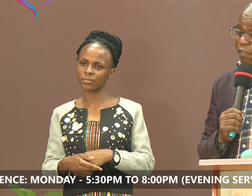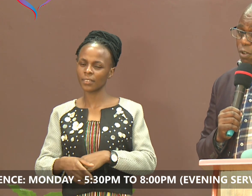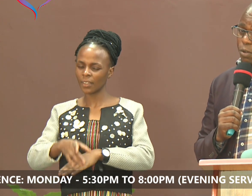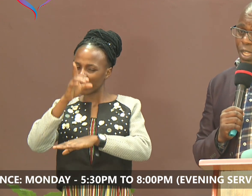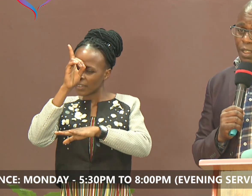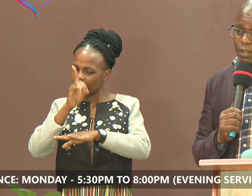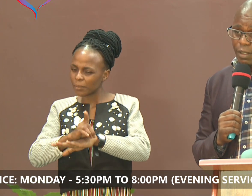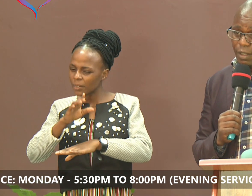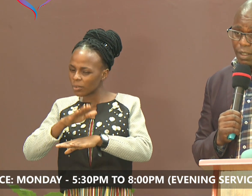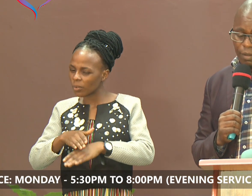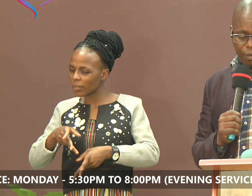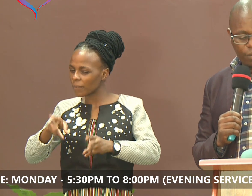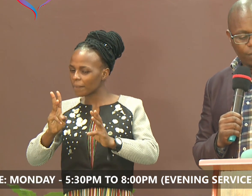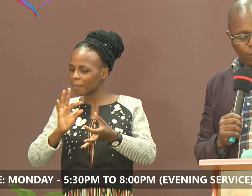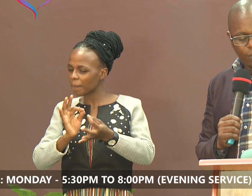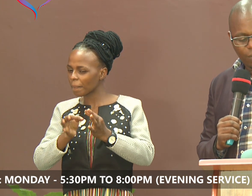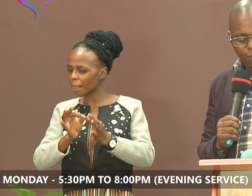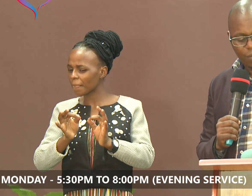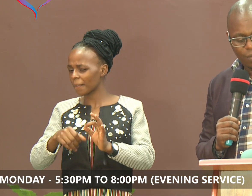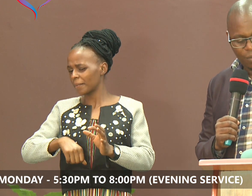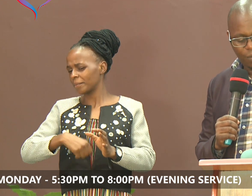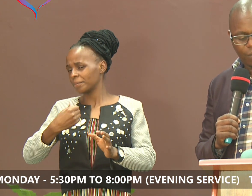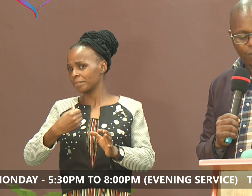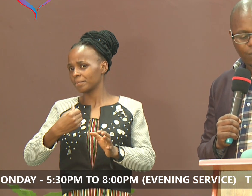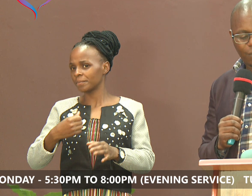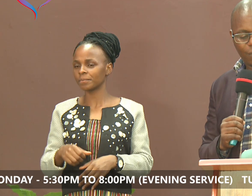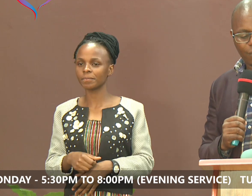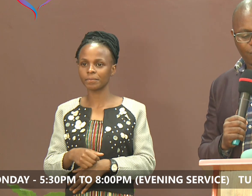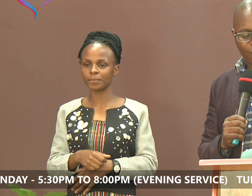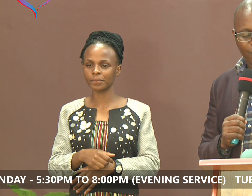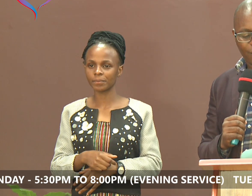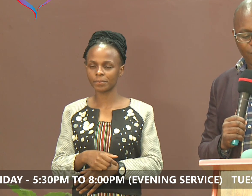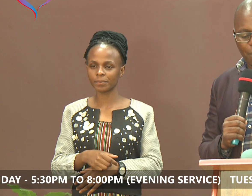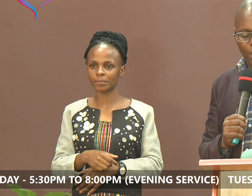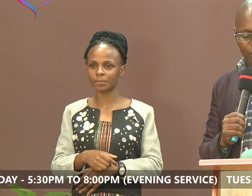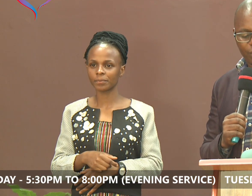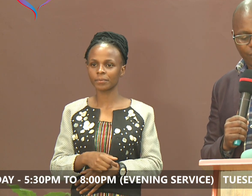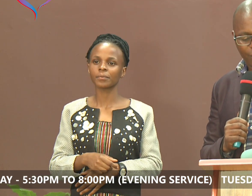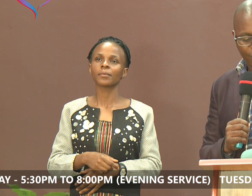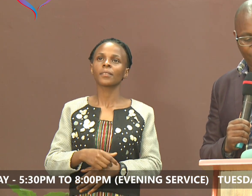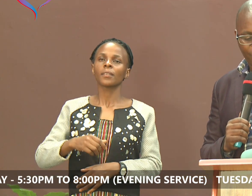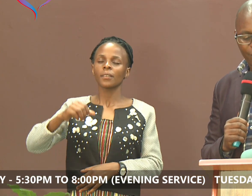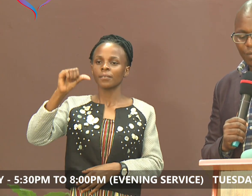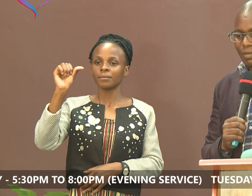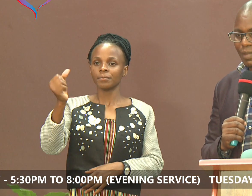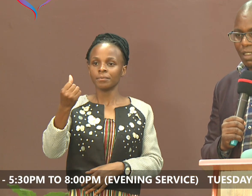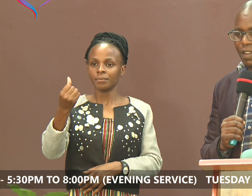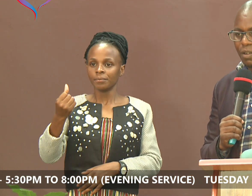Okusinziira bwe yabivuunudde. According to his interpretation. Number what?